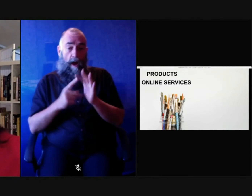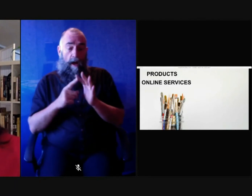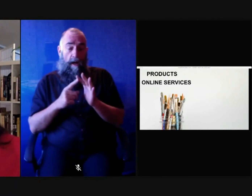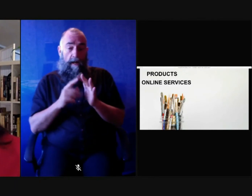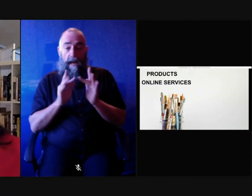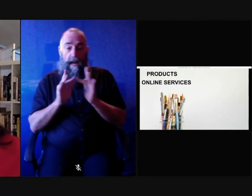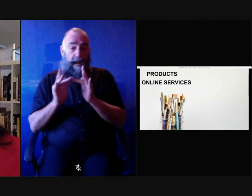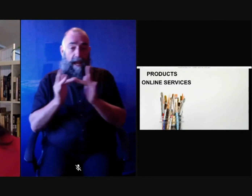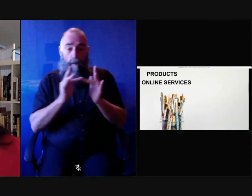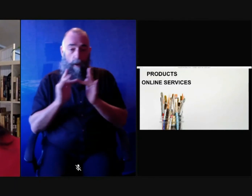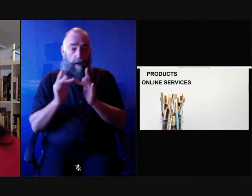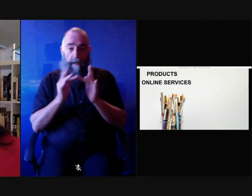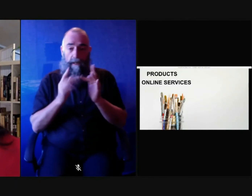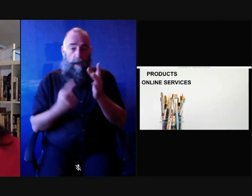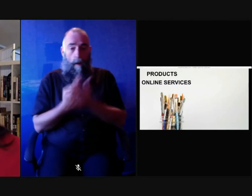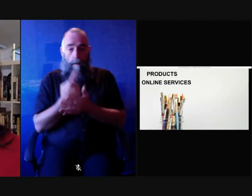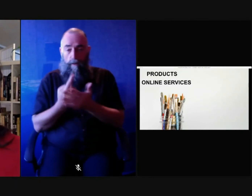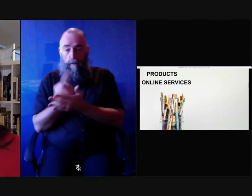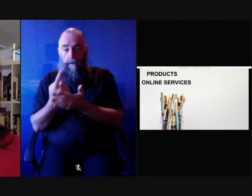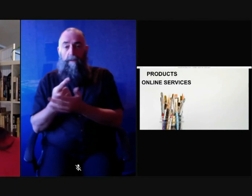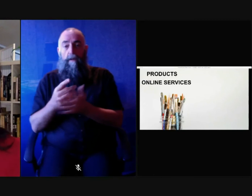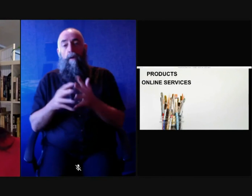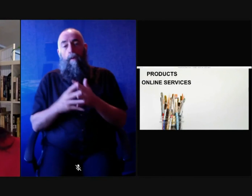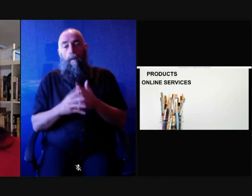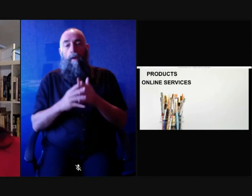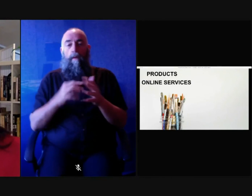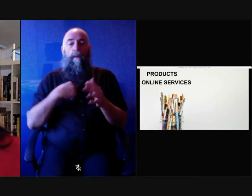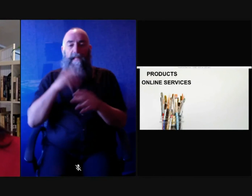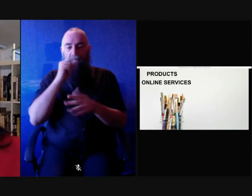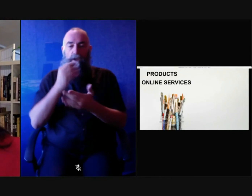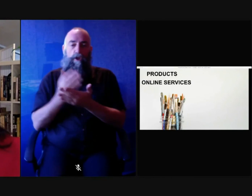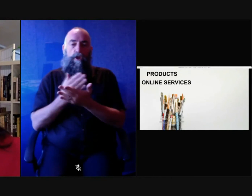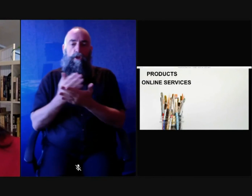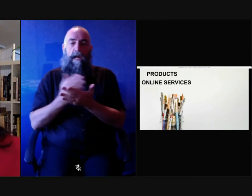the chat so we can share those with each other. Hopefully that'll help, Ben.